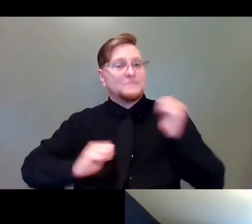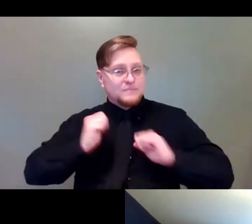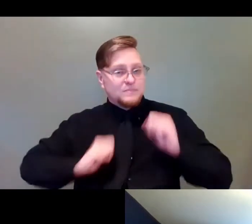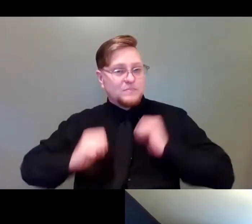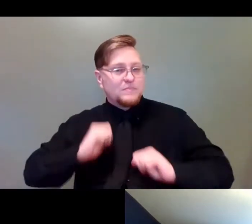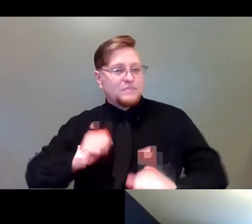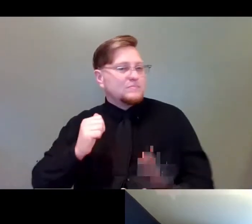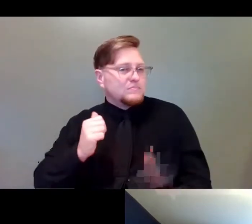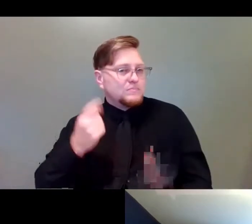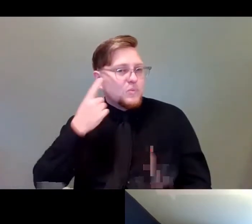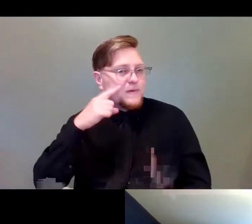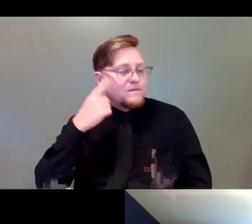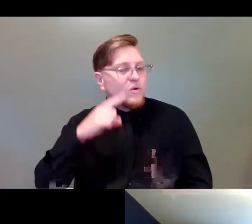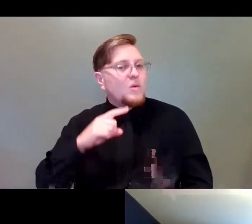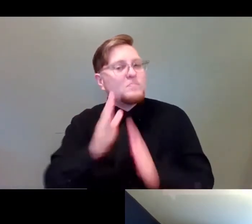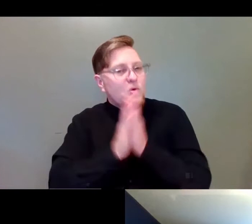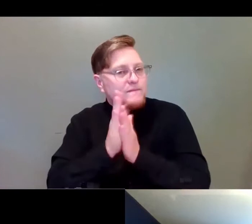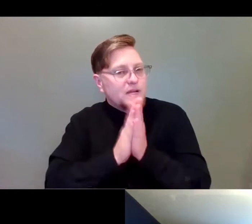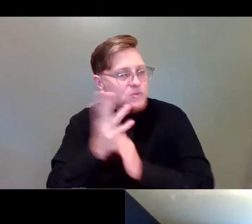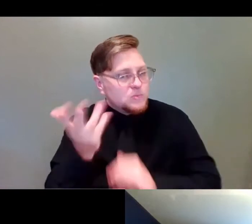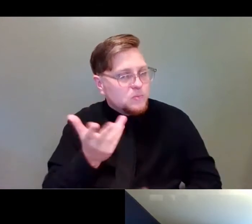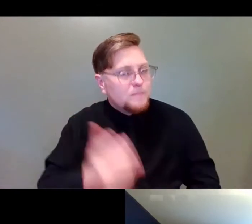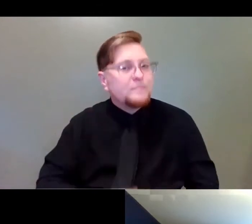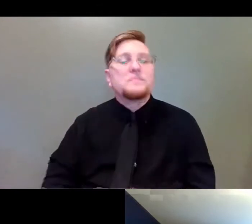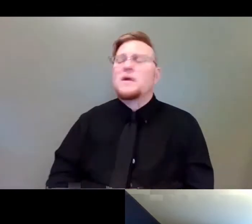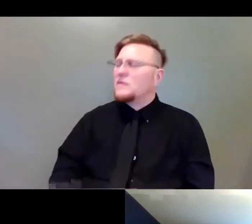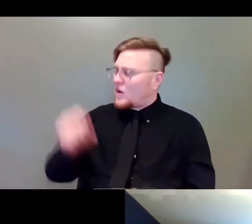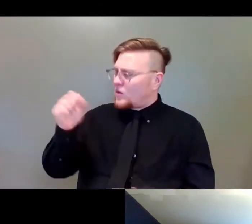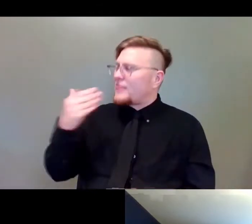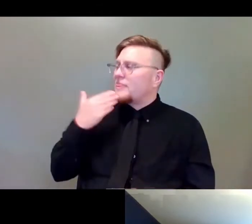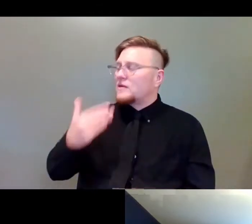Yeah, thank you for that question. And this is Susan speaking.